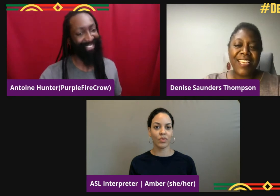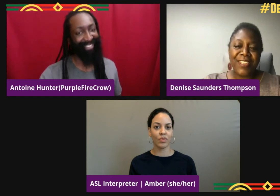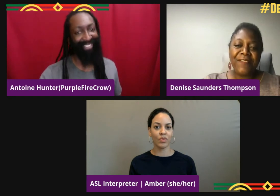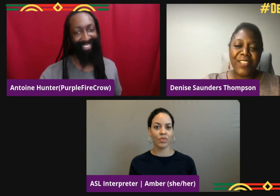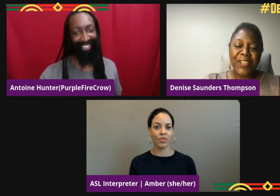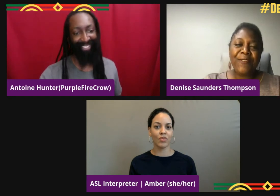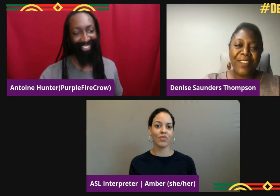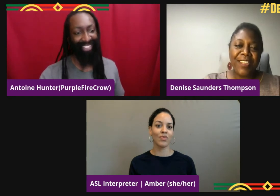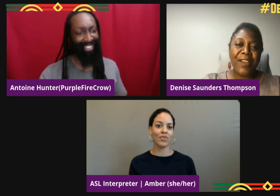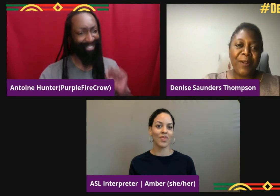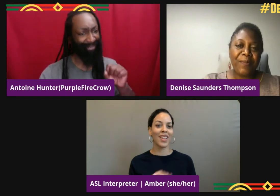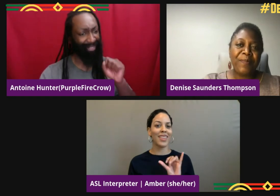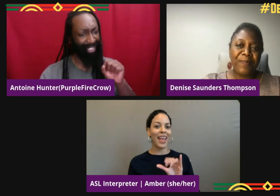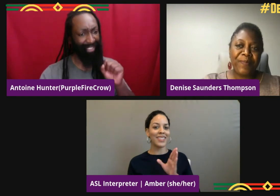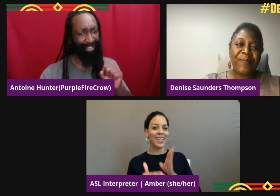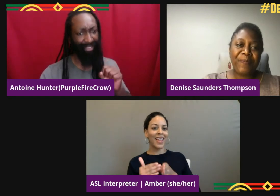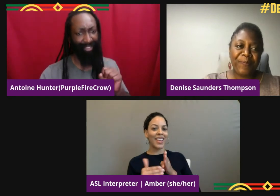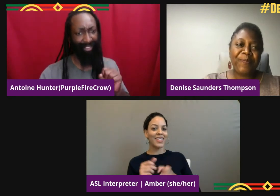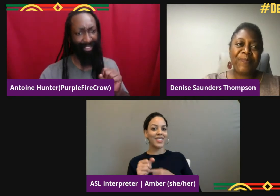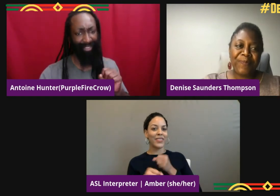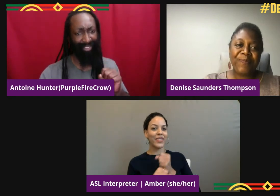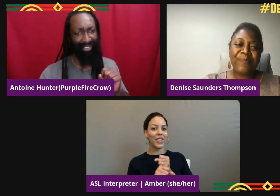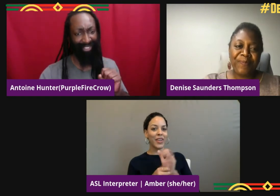That is the end of the year video.